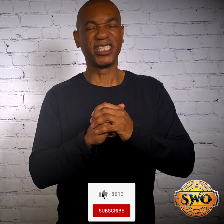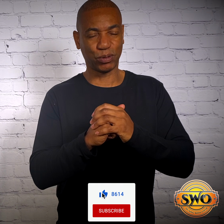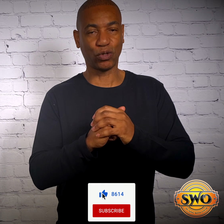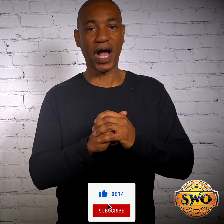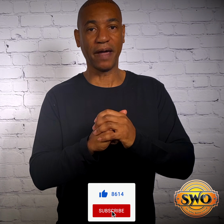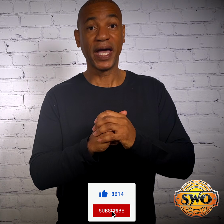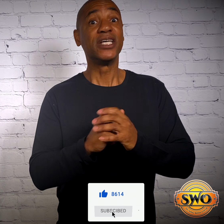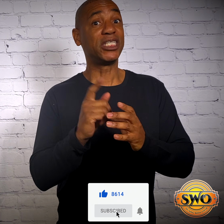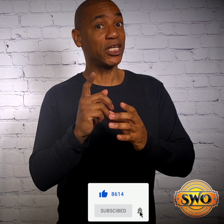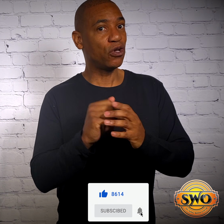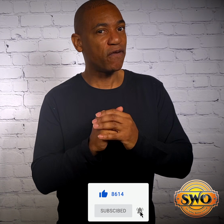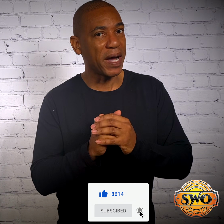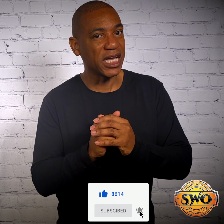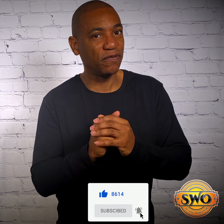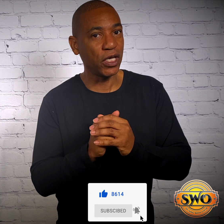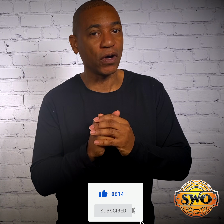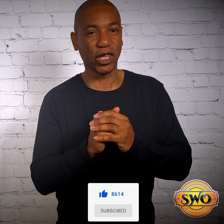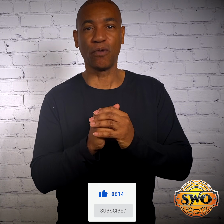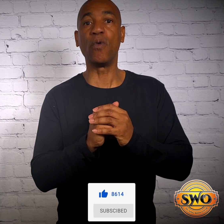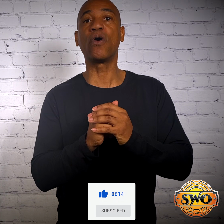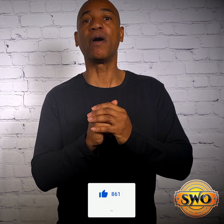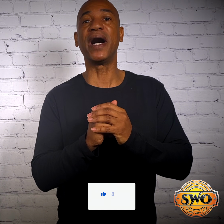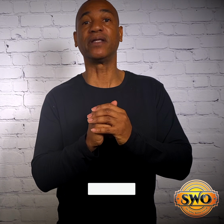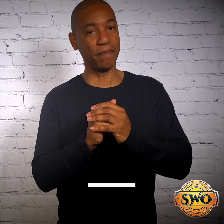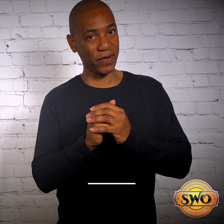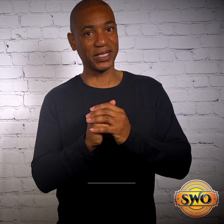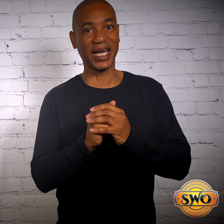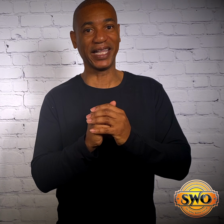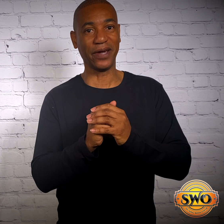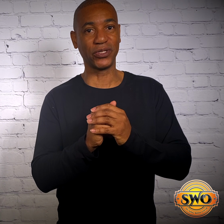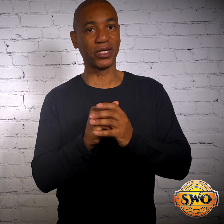subscribe. Stay tuned for my next video and learn more about American Sign Language.